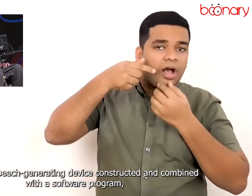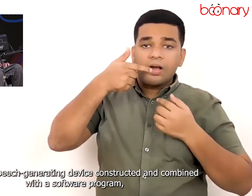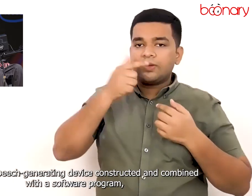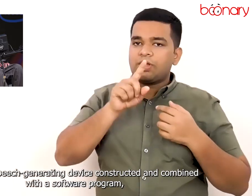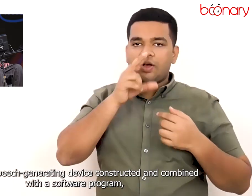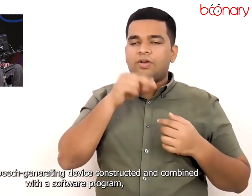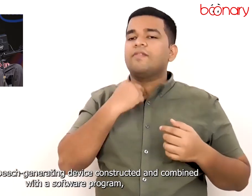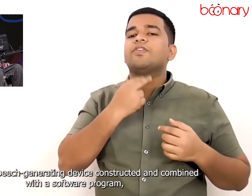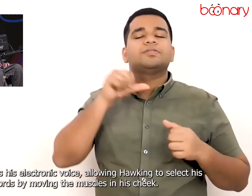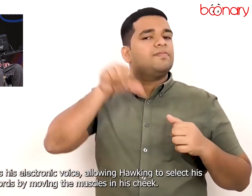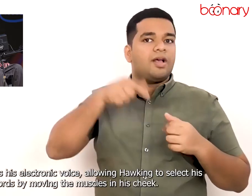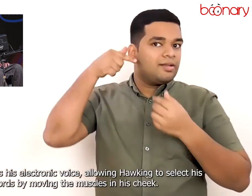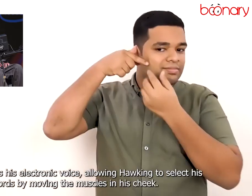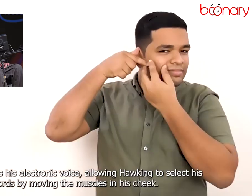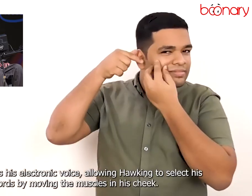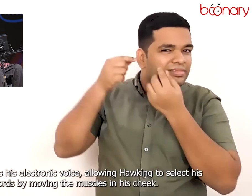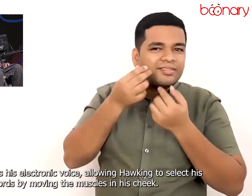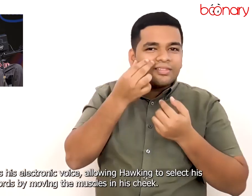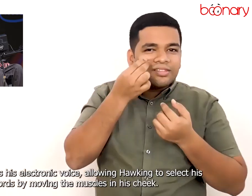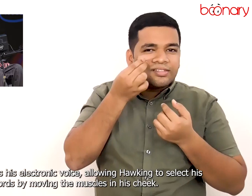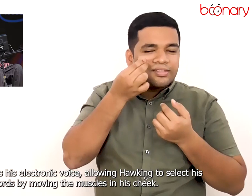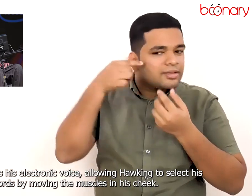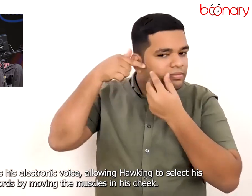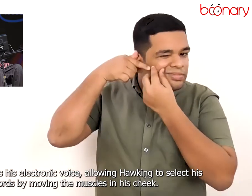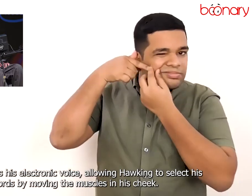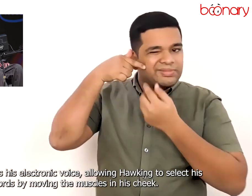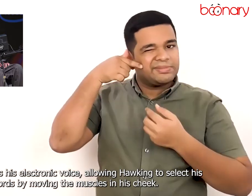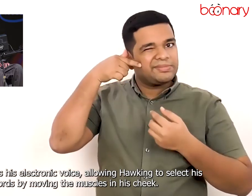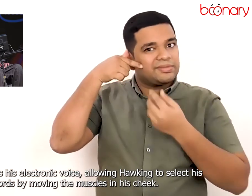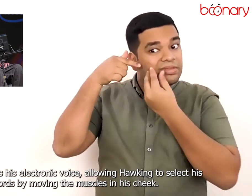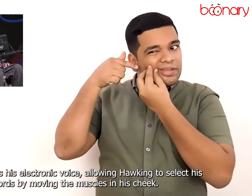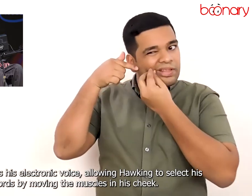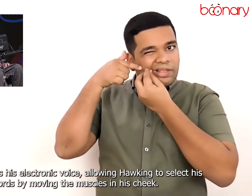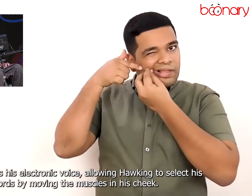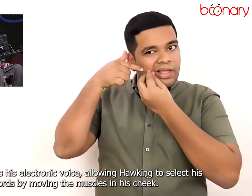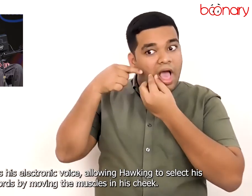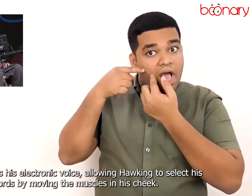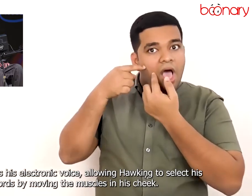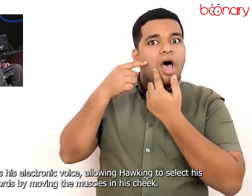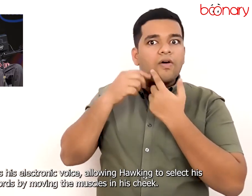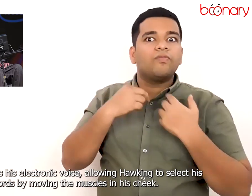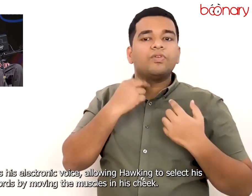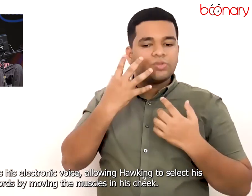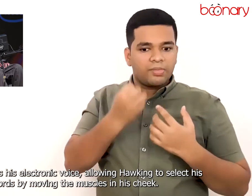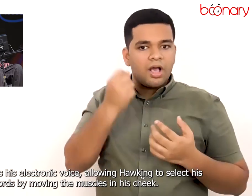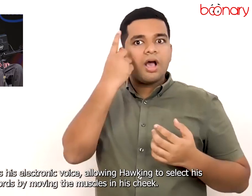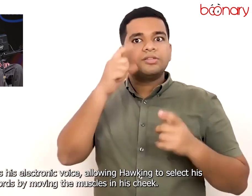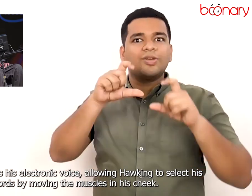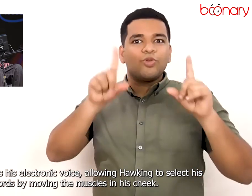software program that served as his electronic voice, allowing Hawking to select his words by moving his